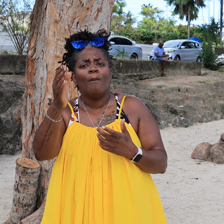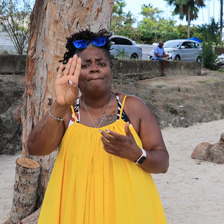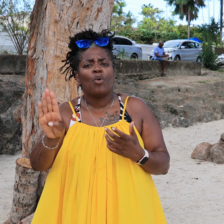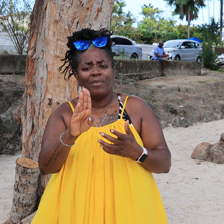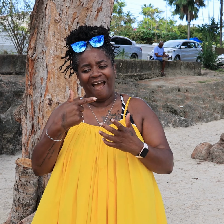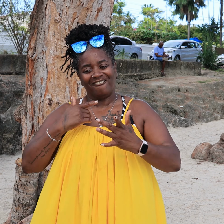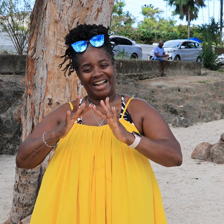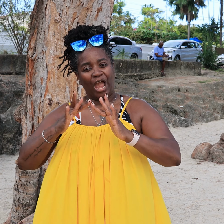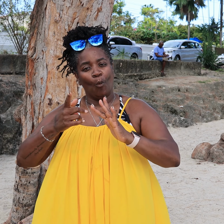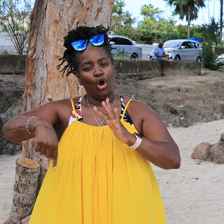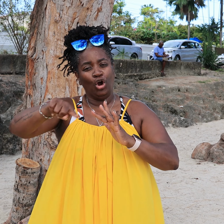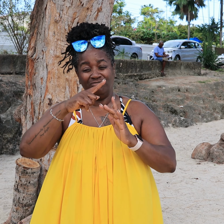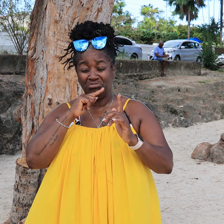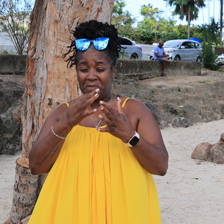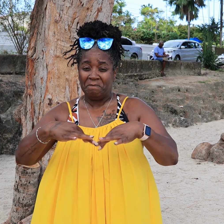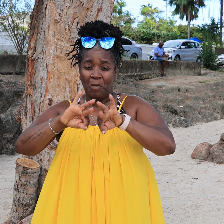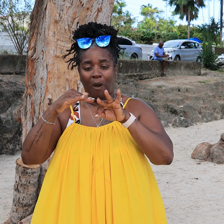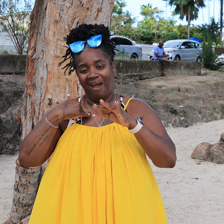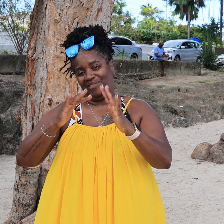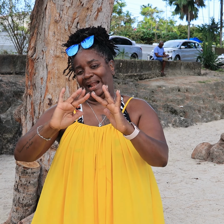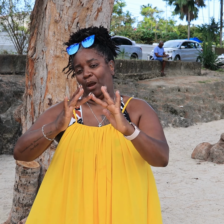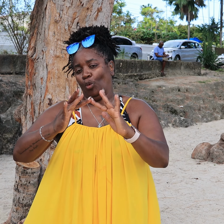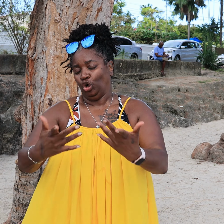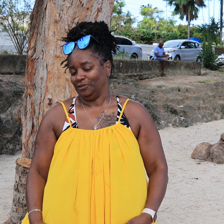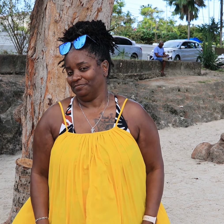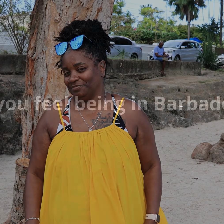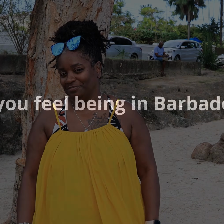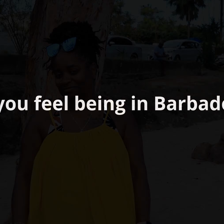going to Barbados, then they have the connections already. So networking is important.